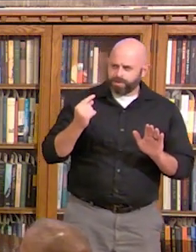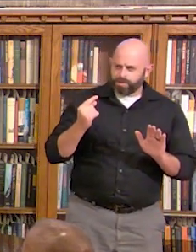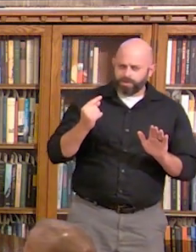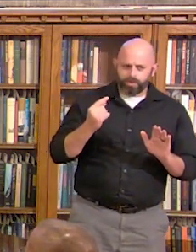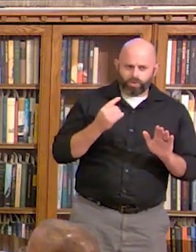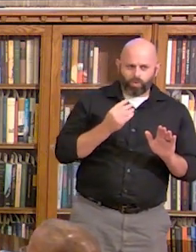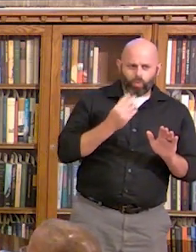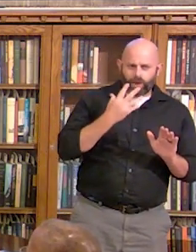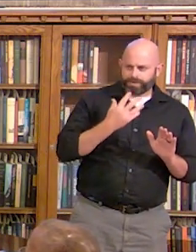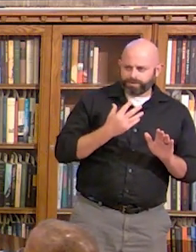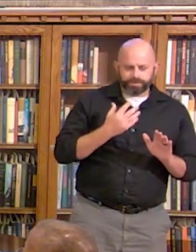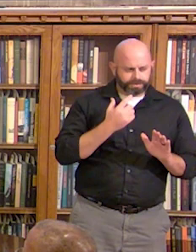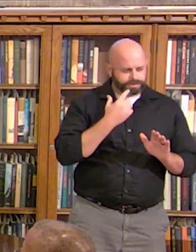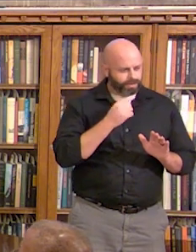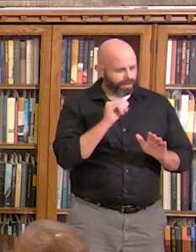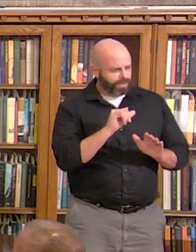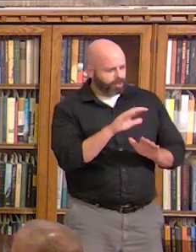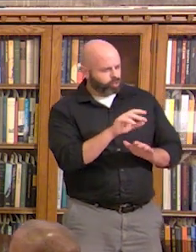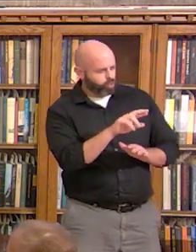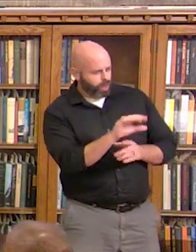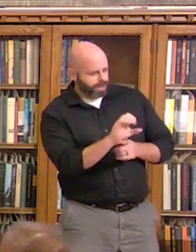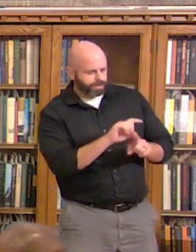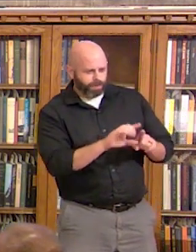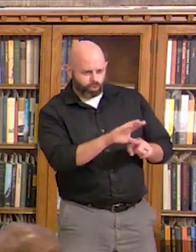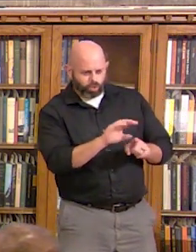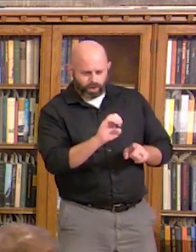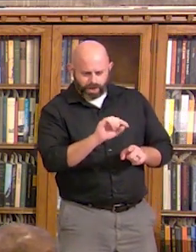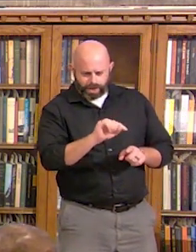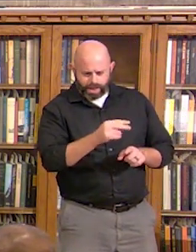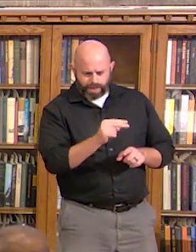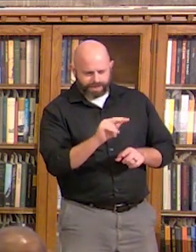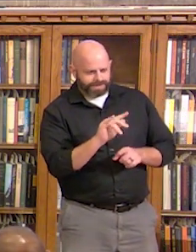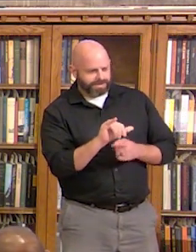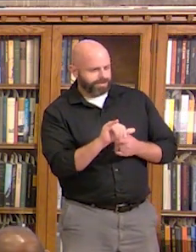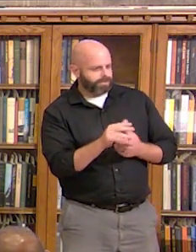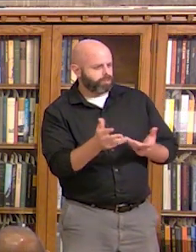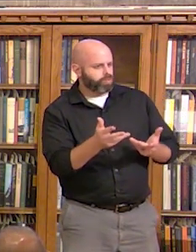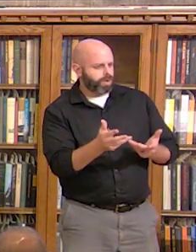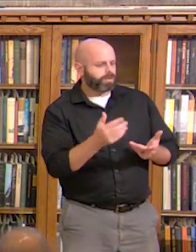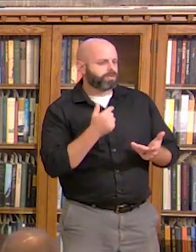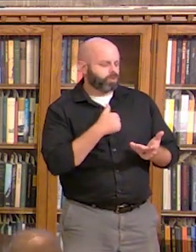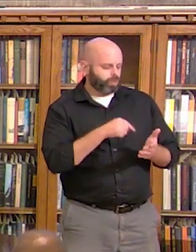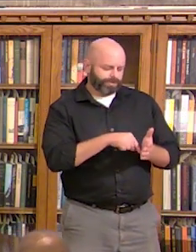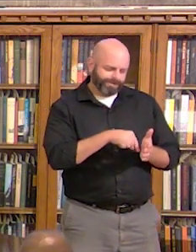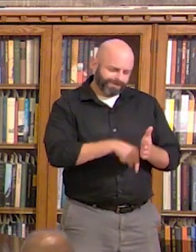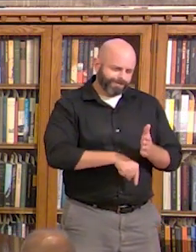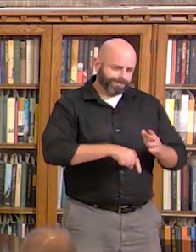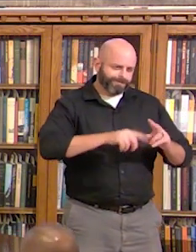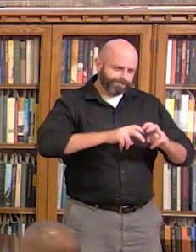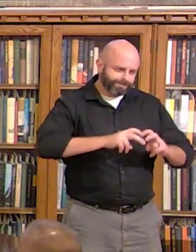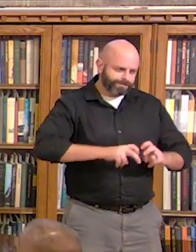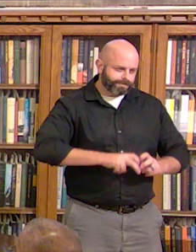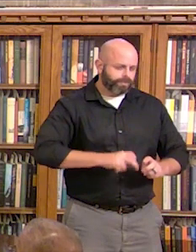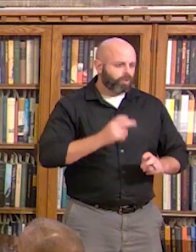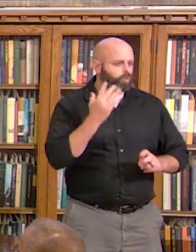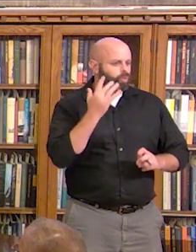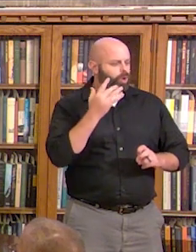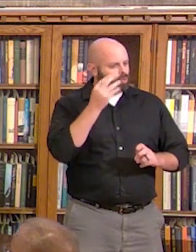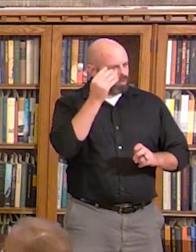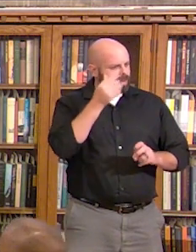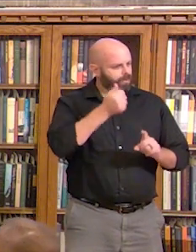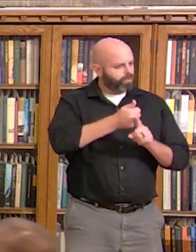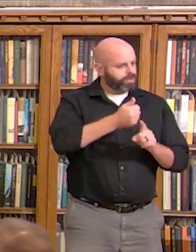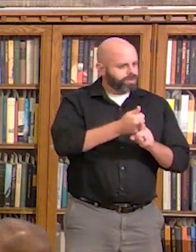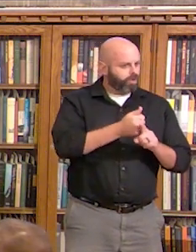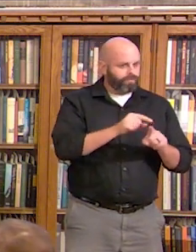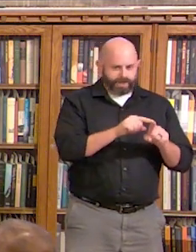okay that's your race what's your ethnicity so you know sort of going down into getting to the root of why do you think of yourself as X Y